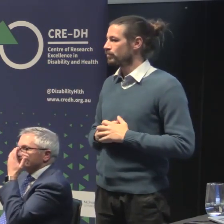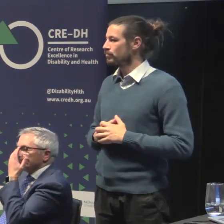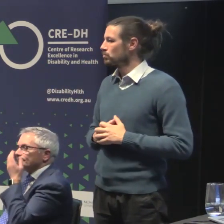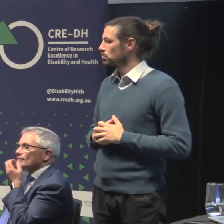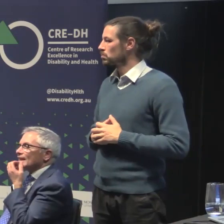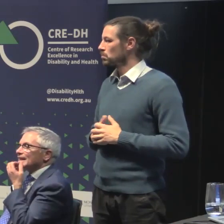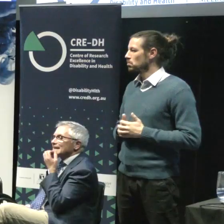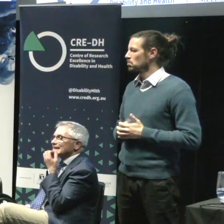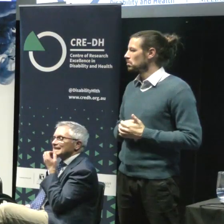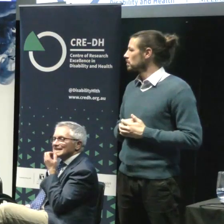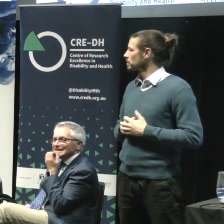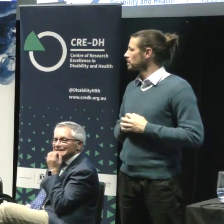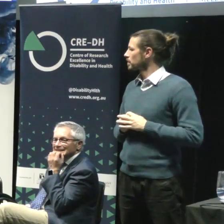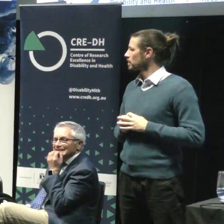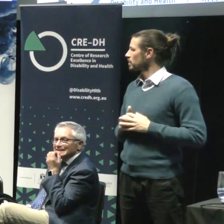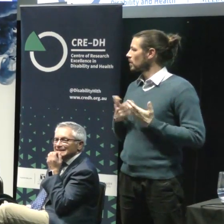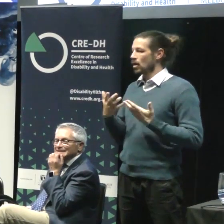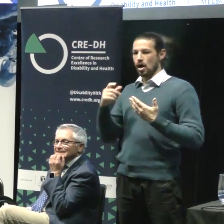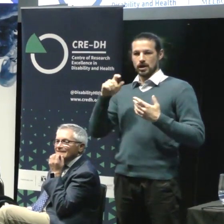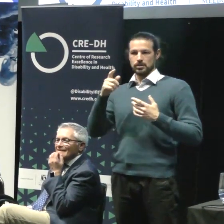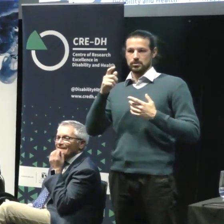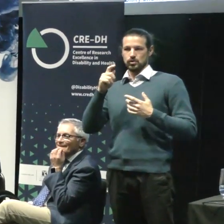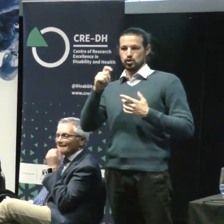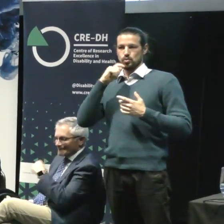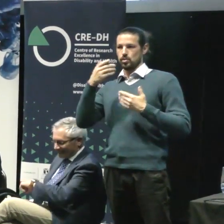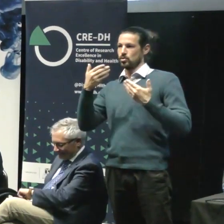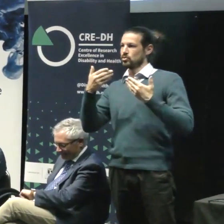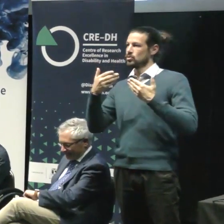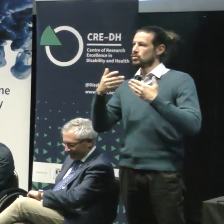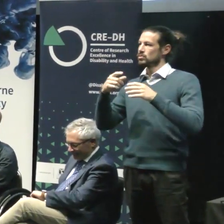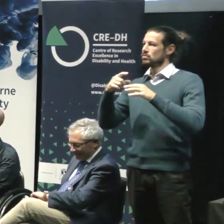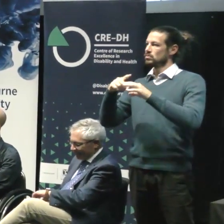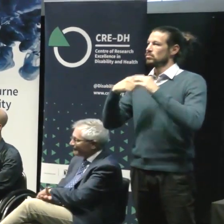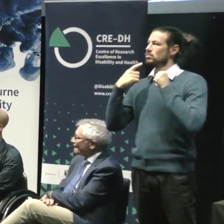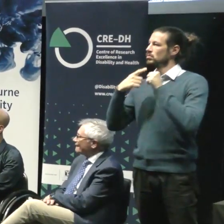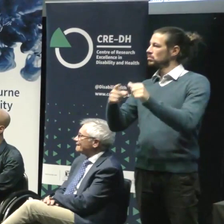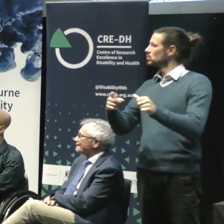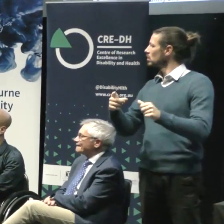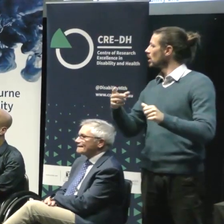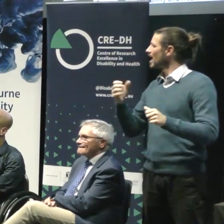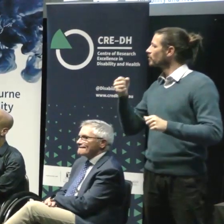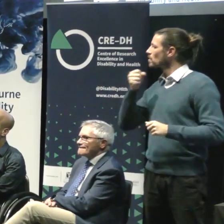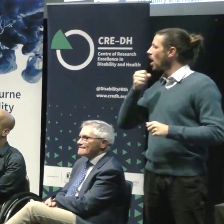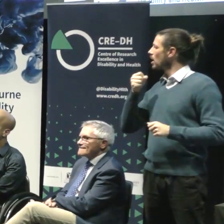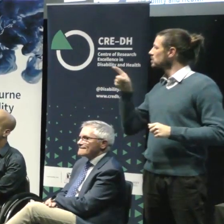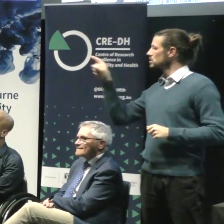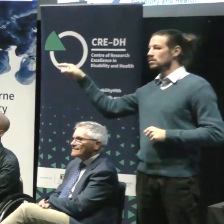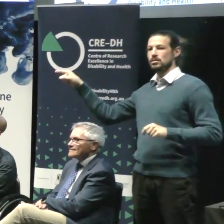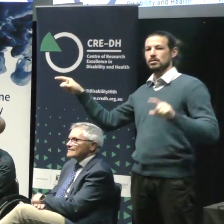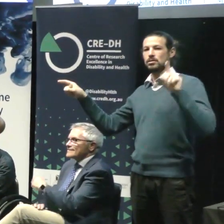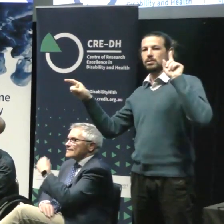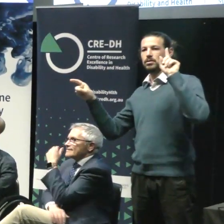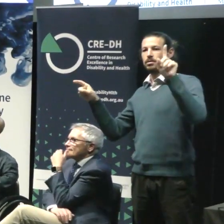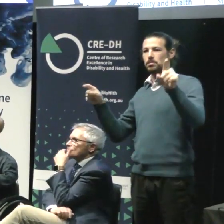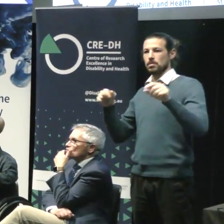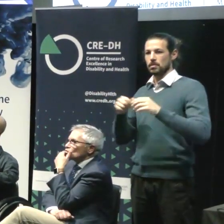open for questions. We've got some roving mics, one over here and one over here.